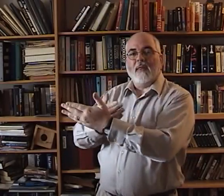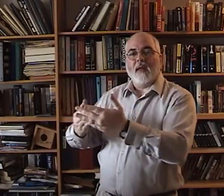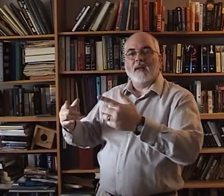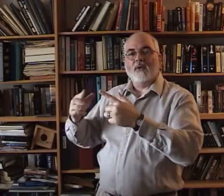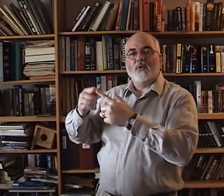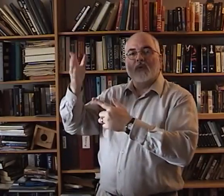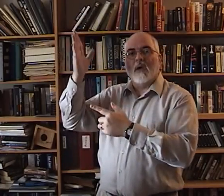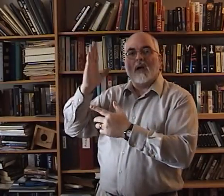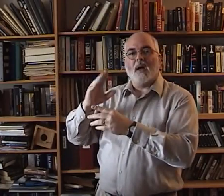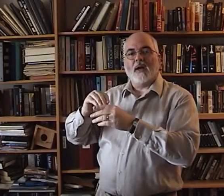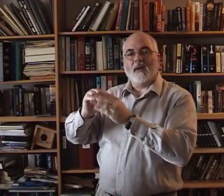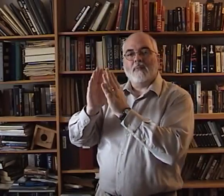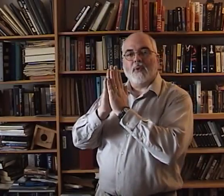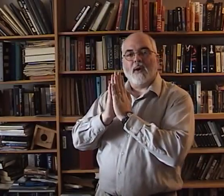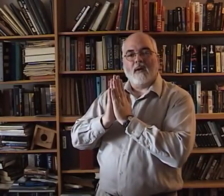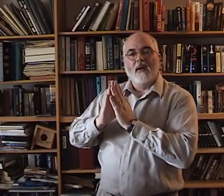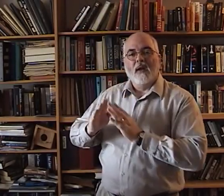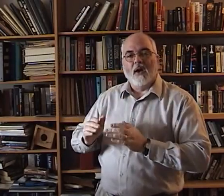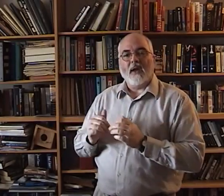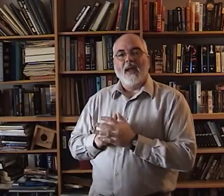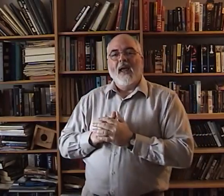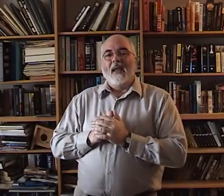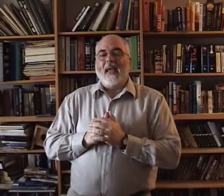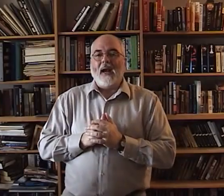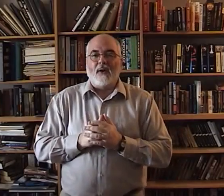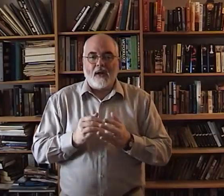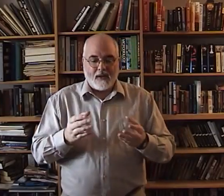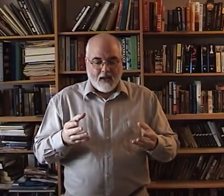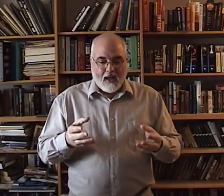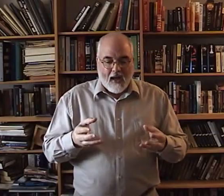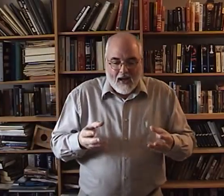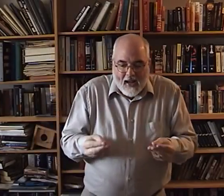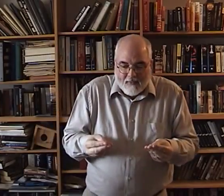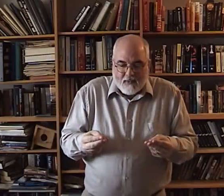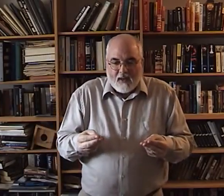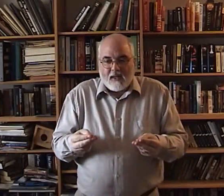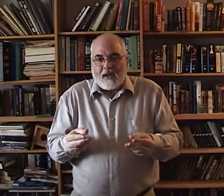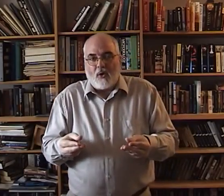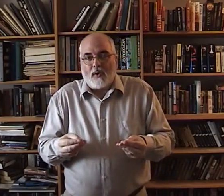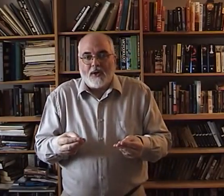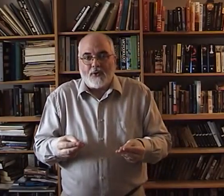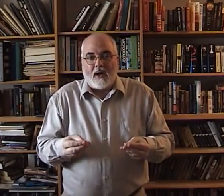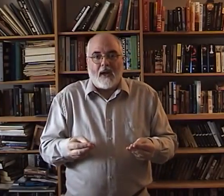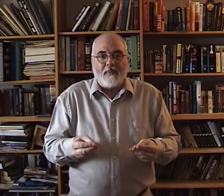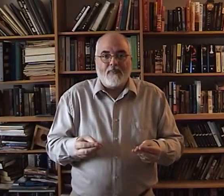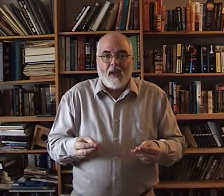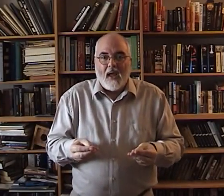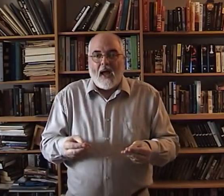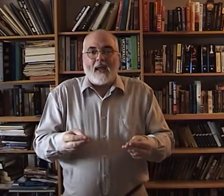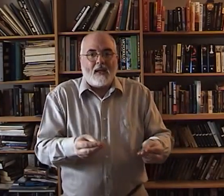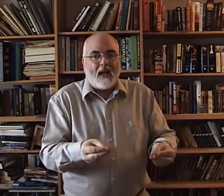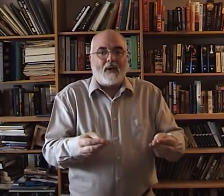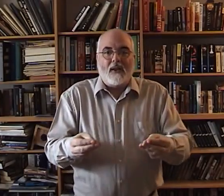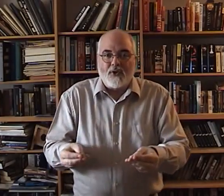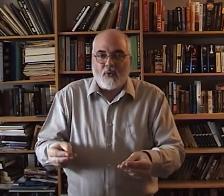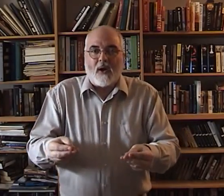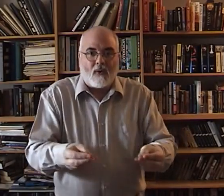everything to God in prayer. Okay, carry. It's like you're holding a tray. I can carry this tray